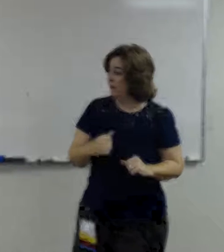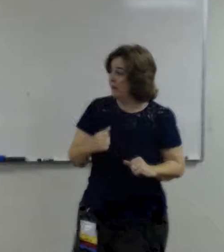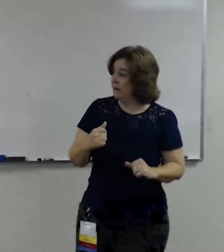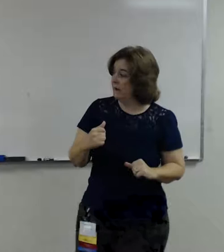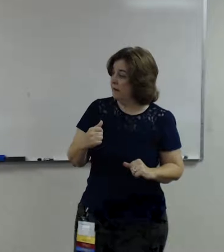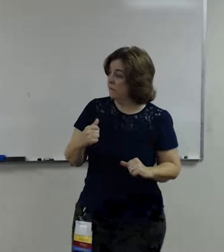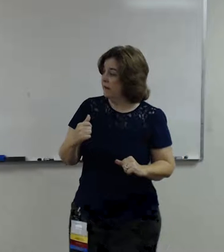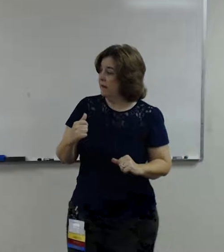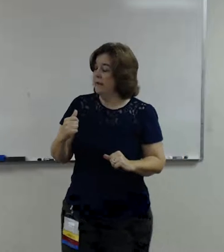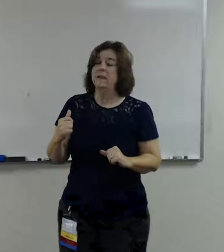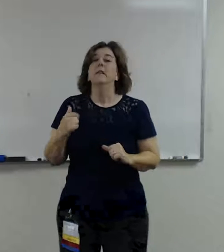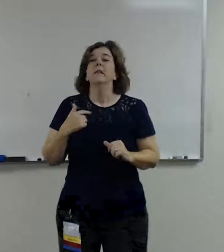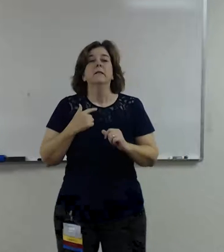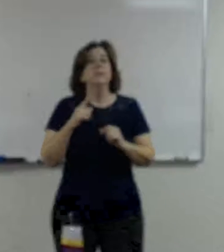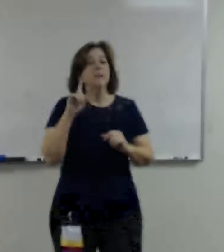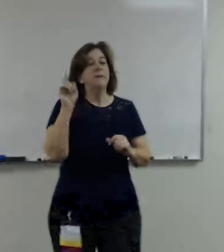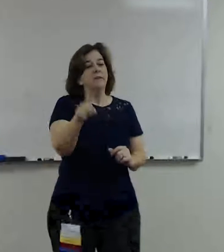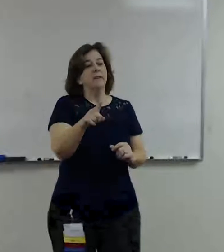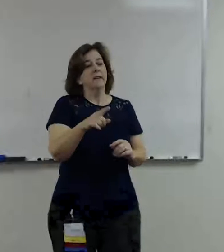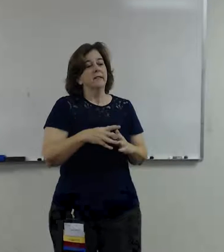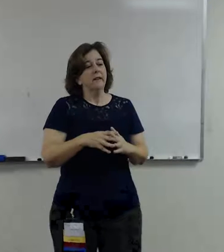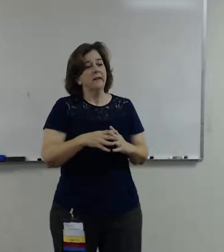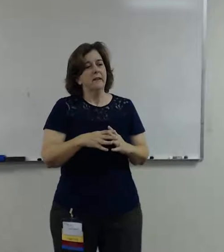two or three? Mm-hmm. Okay. So let me ask you this.